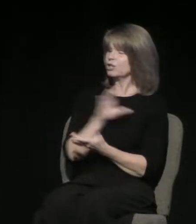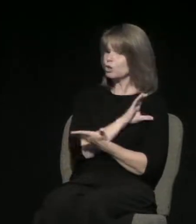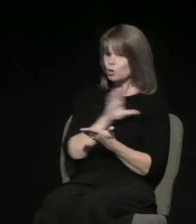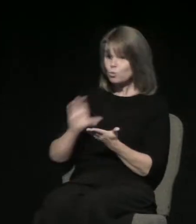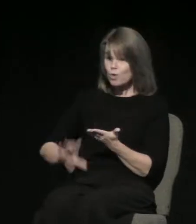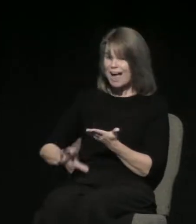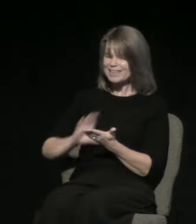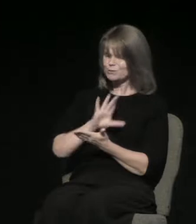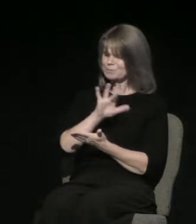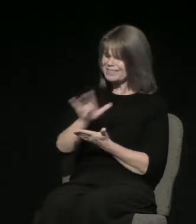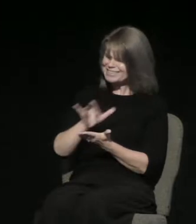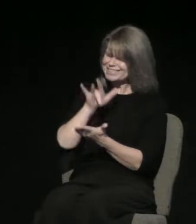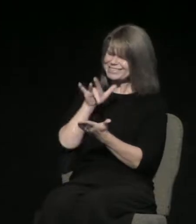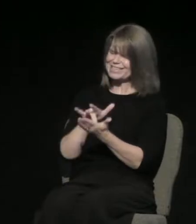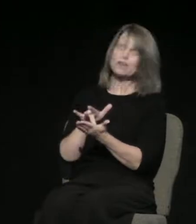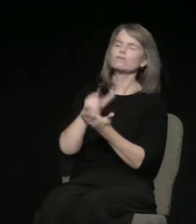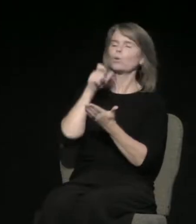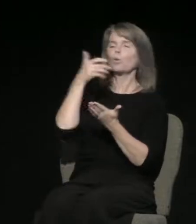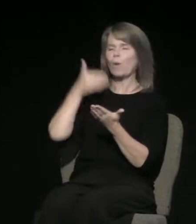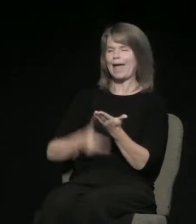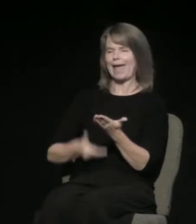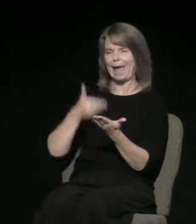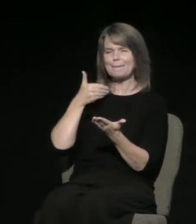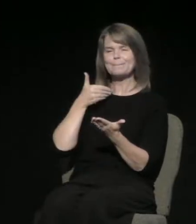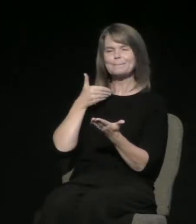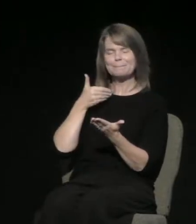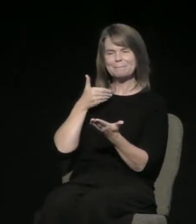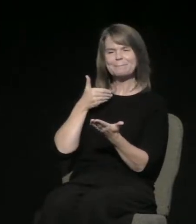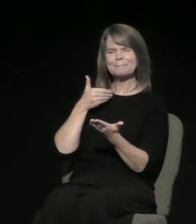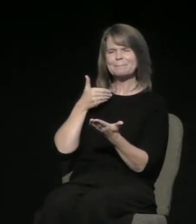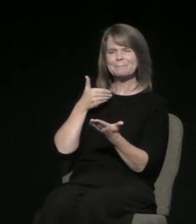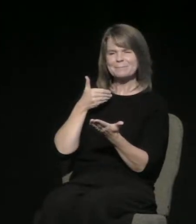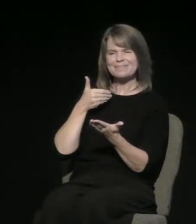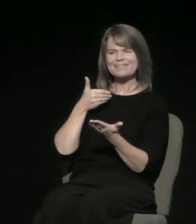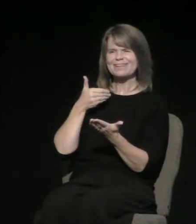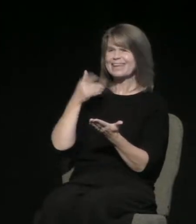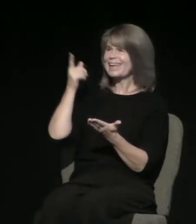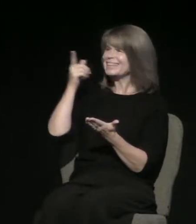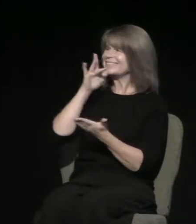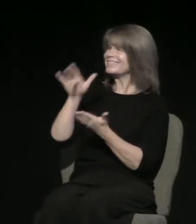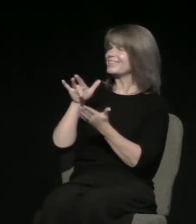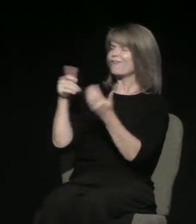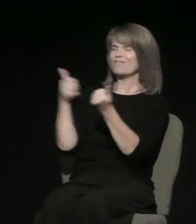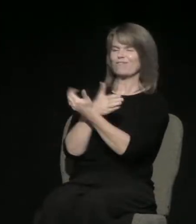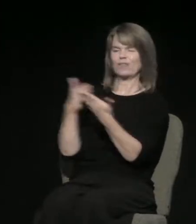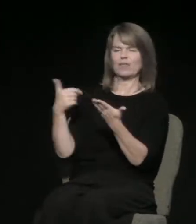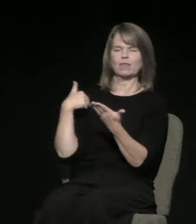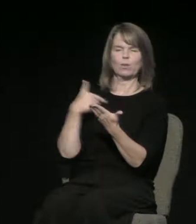Christ Will Be The Center Of Who We Are He Is The Center Of Everything That We Are